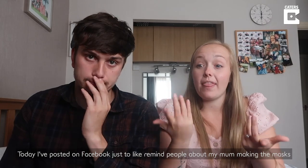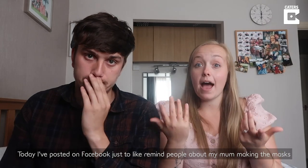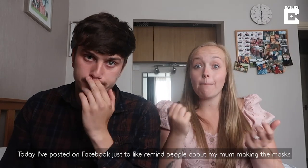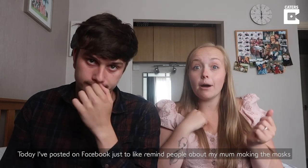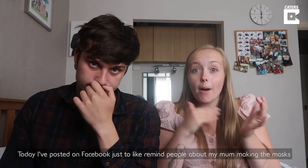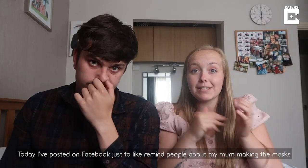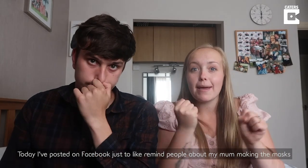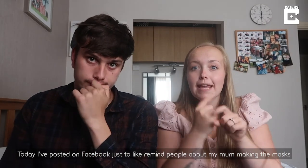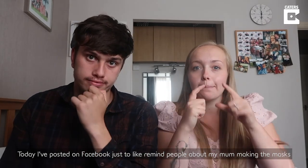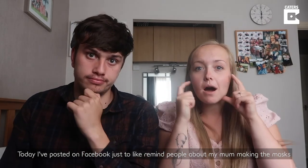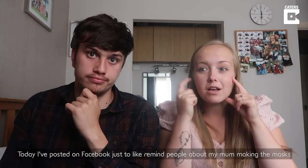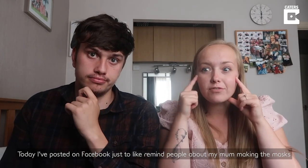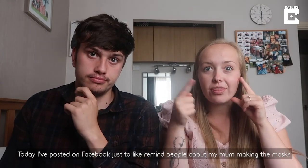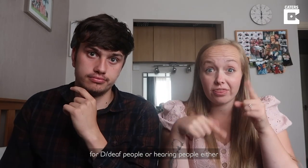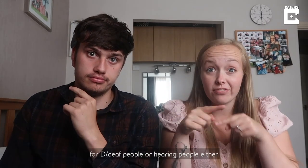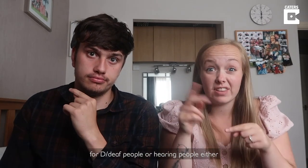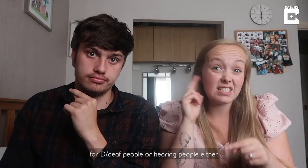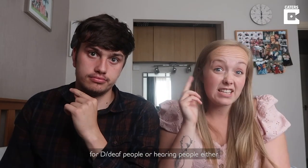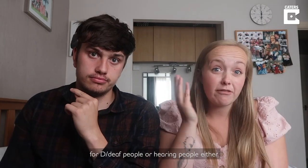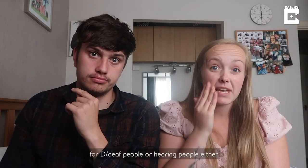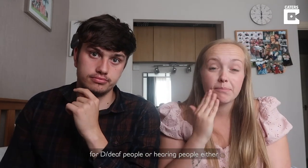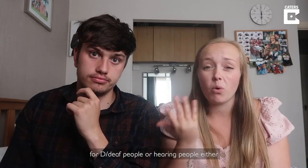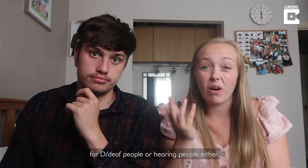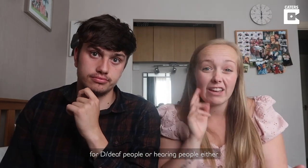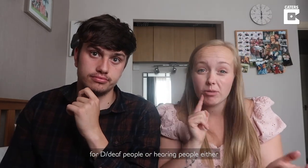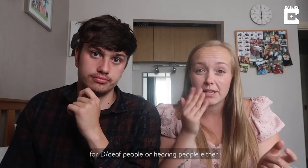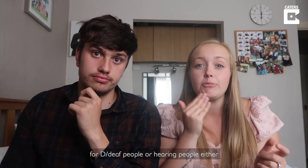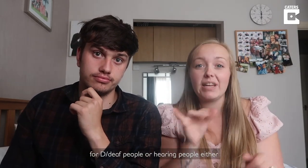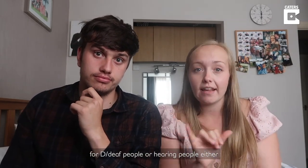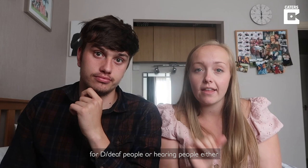that my mum is making masks for the deaf people, or hearing people either.